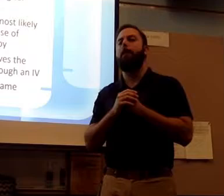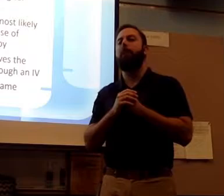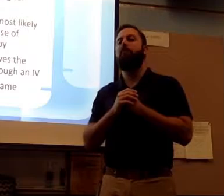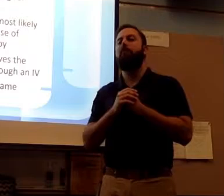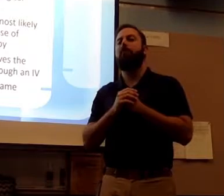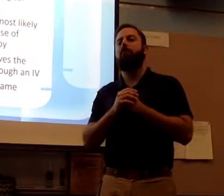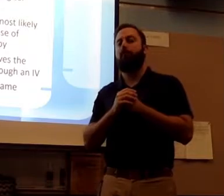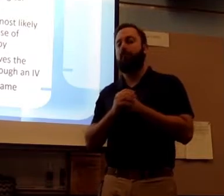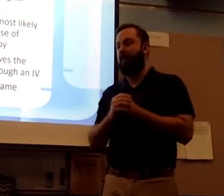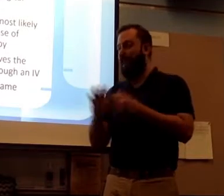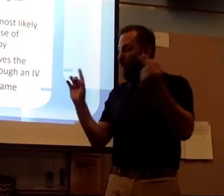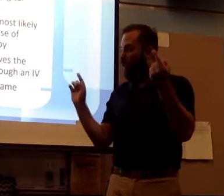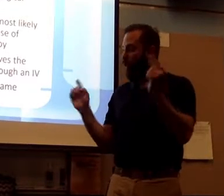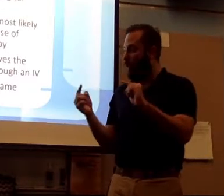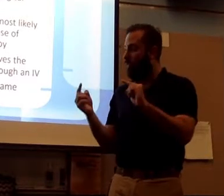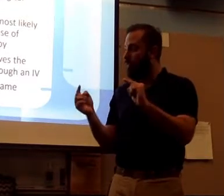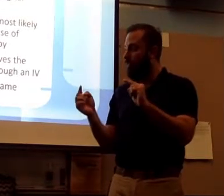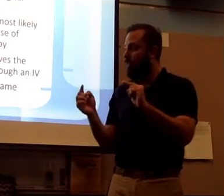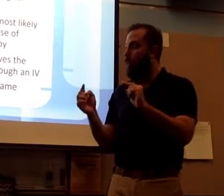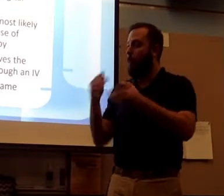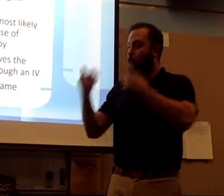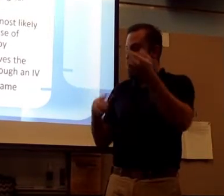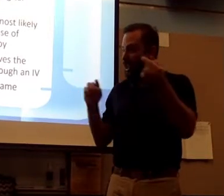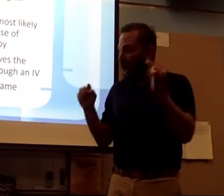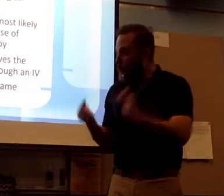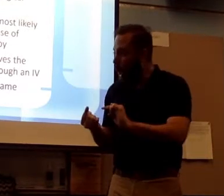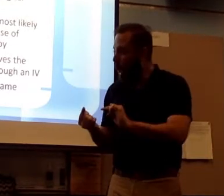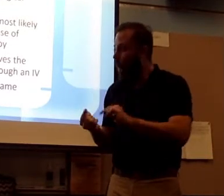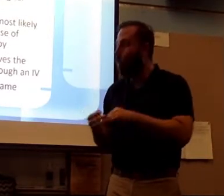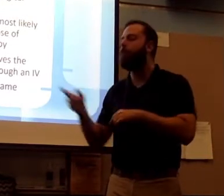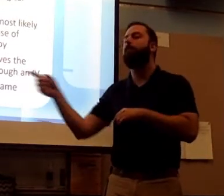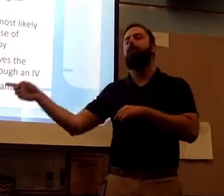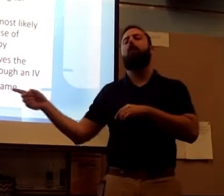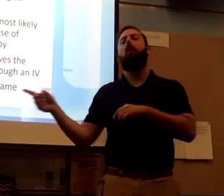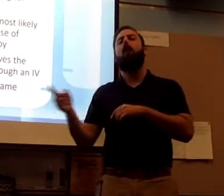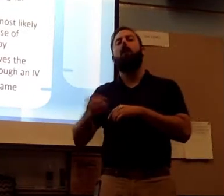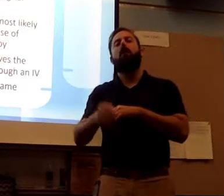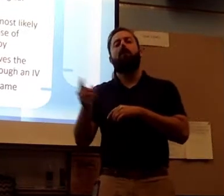Does it hurt? Does the procedure hurt? They're put under.